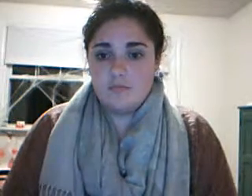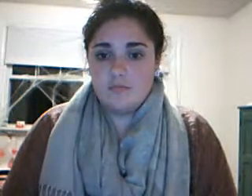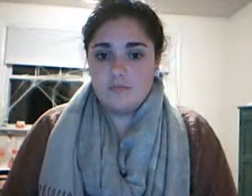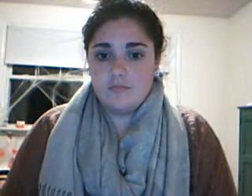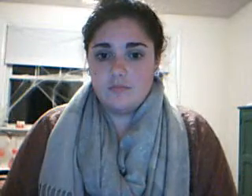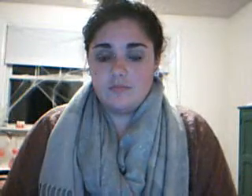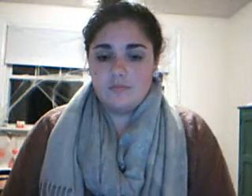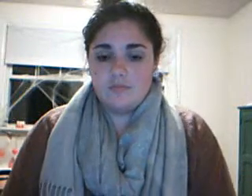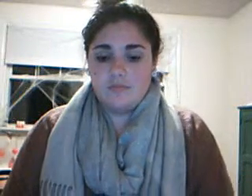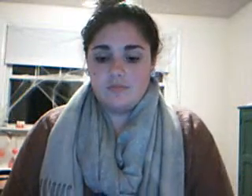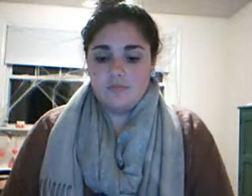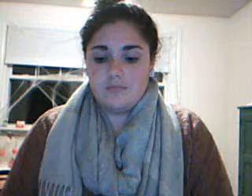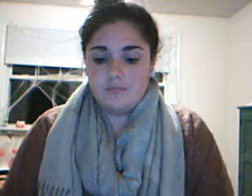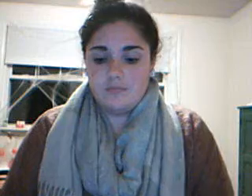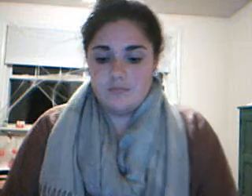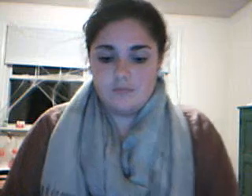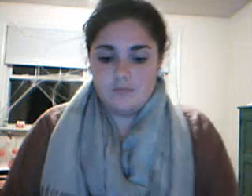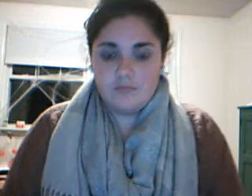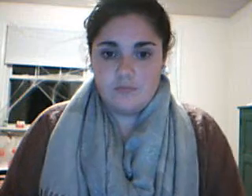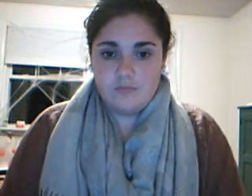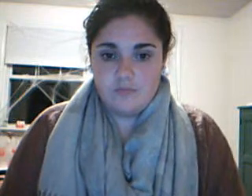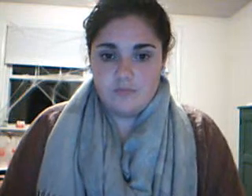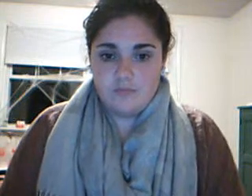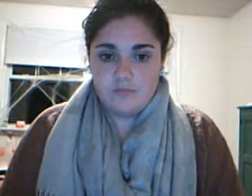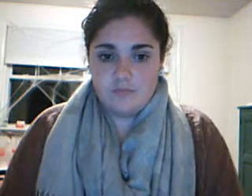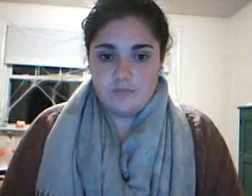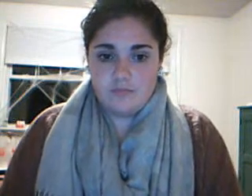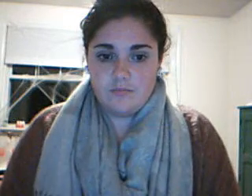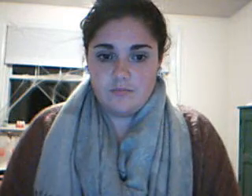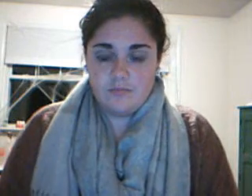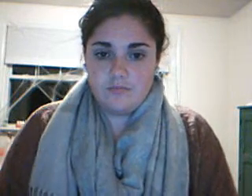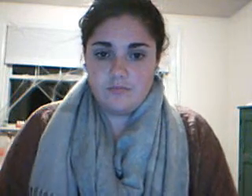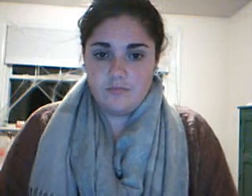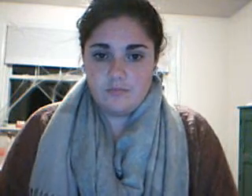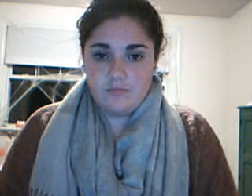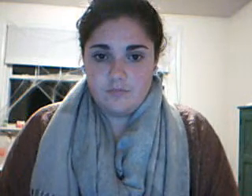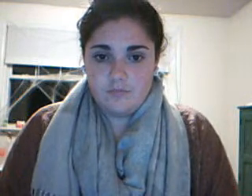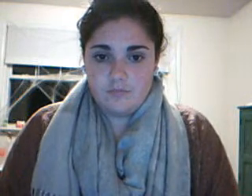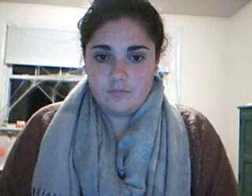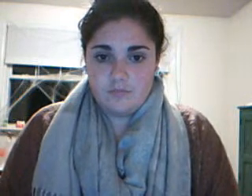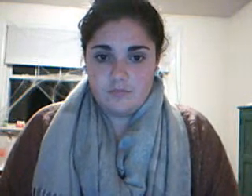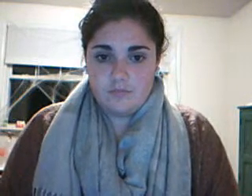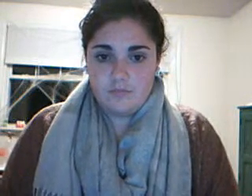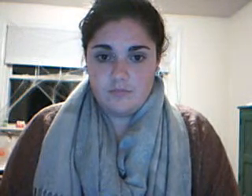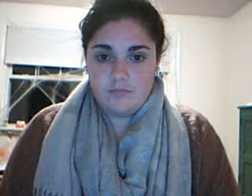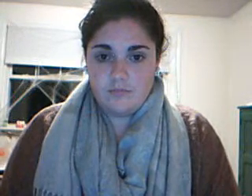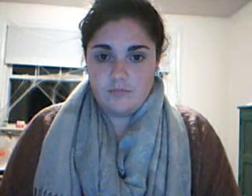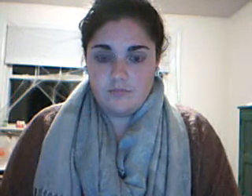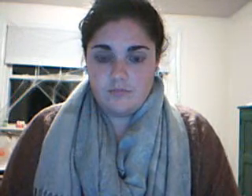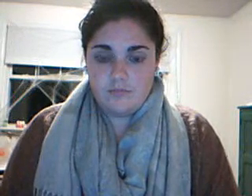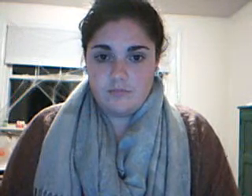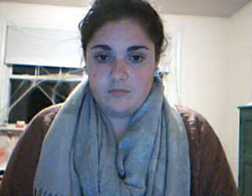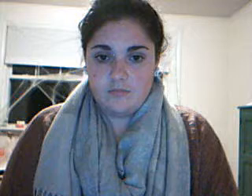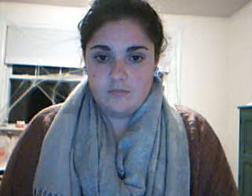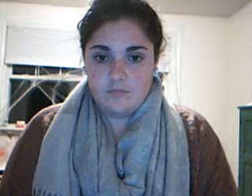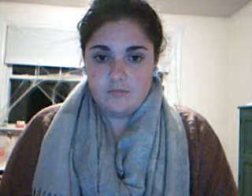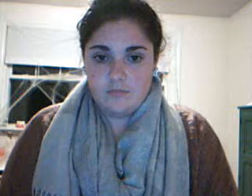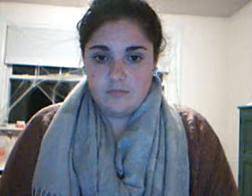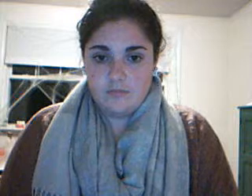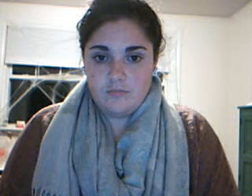I dropped out, I could stop taking the required classes that didn't interest me and begin dropping in on the ones that looked